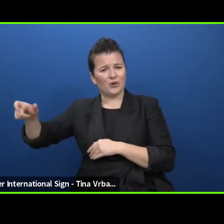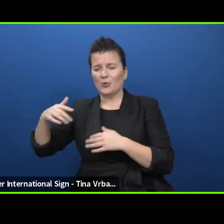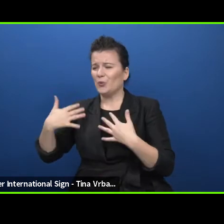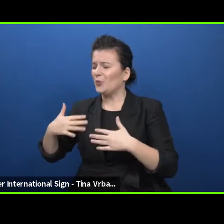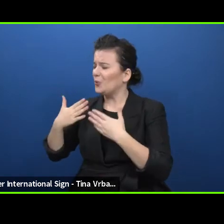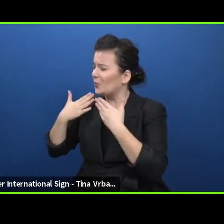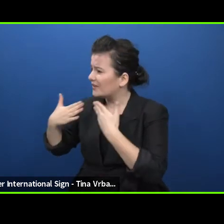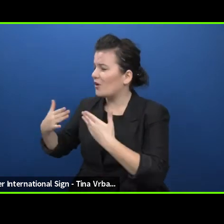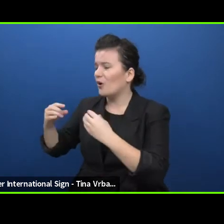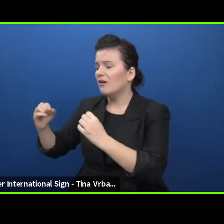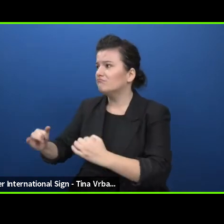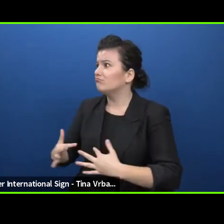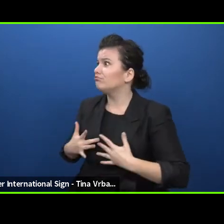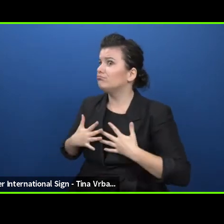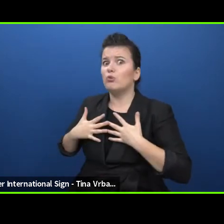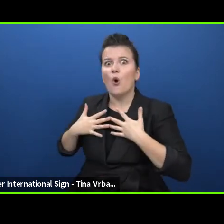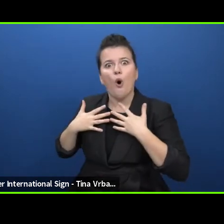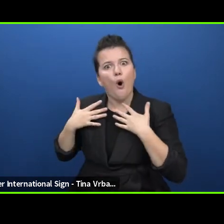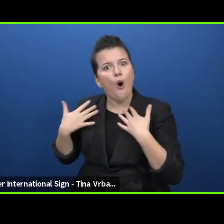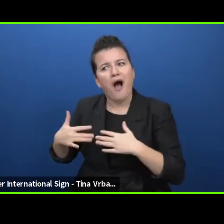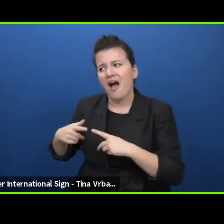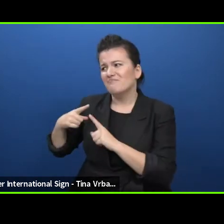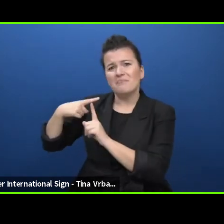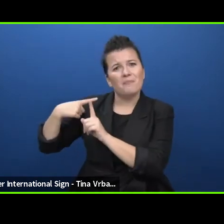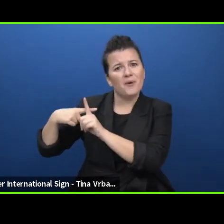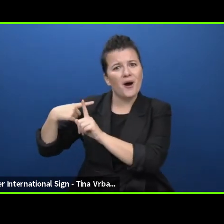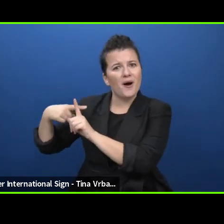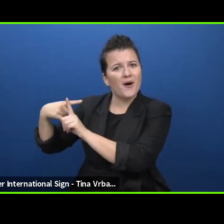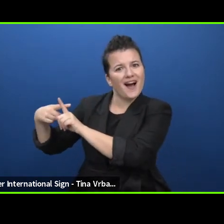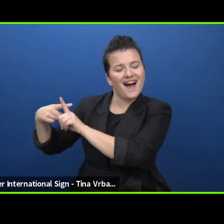motivating, inspiring and optimistic morning indeed.